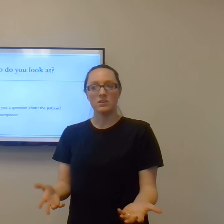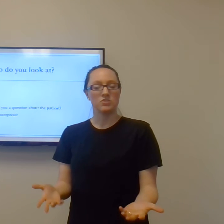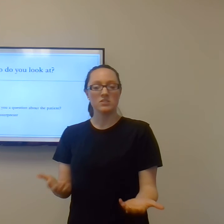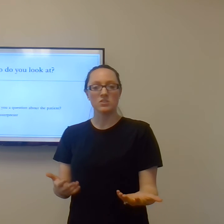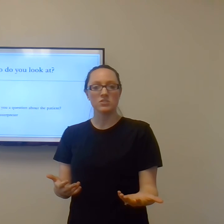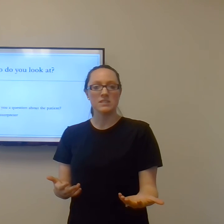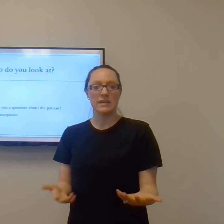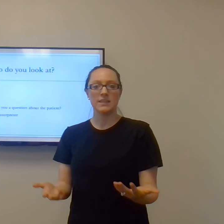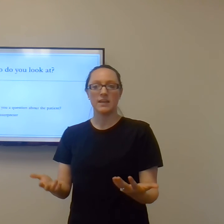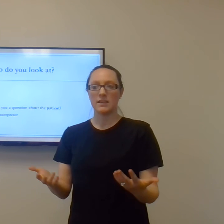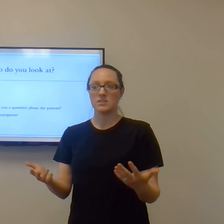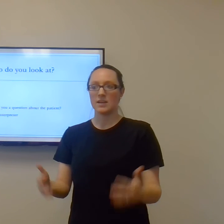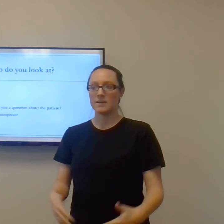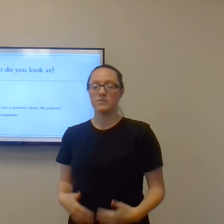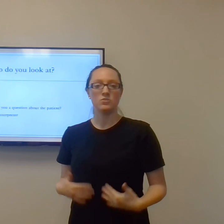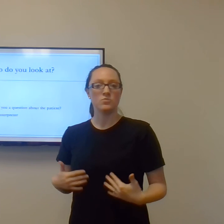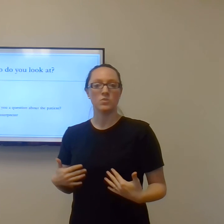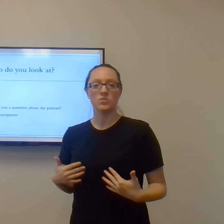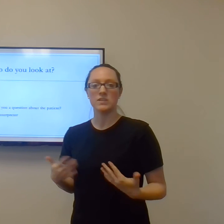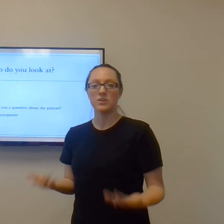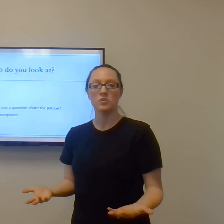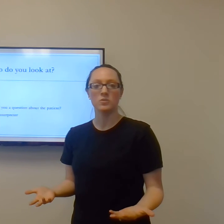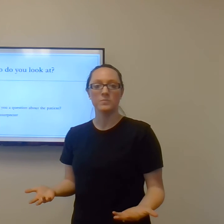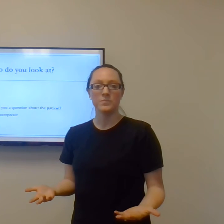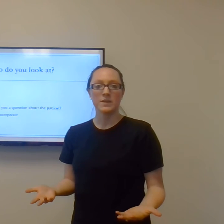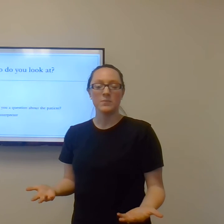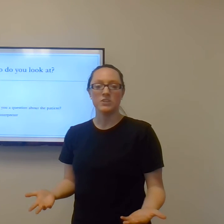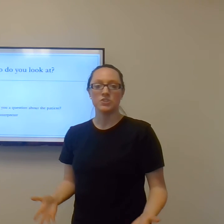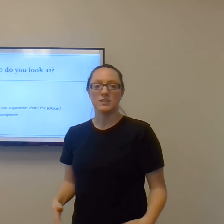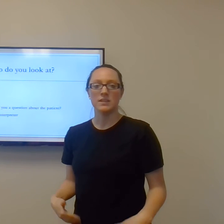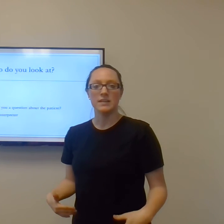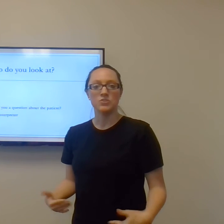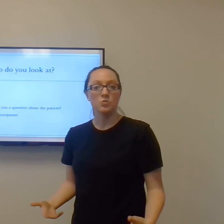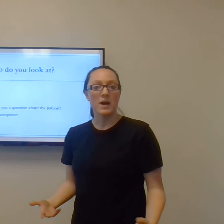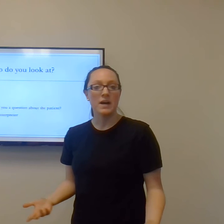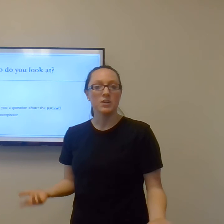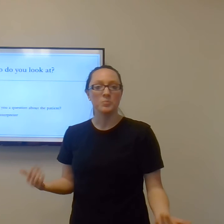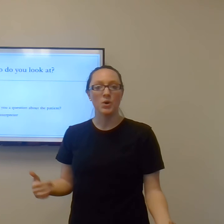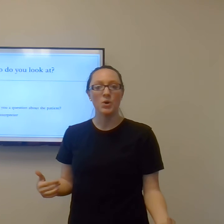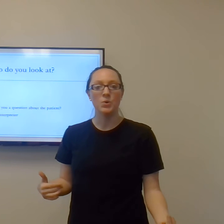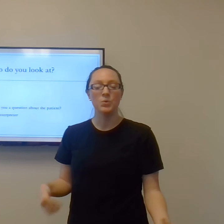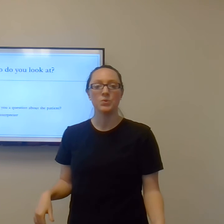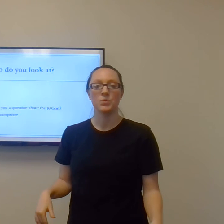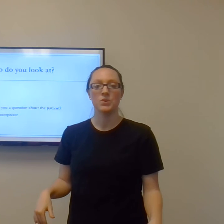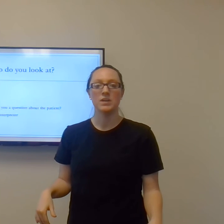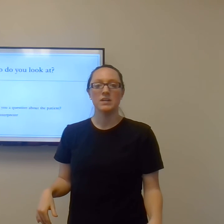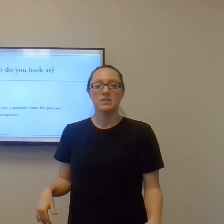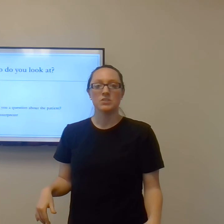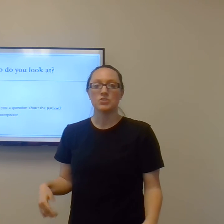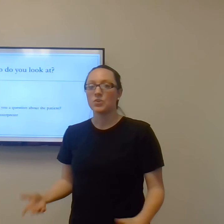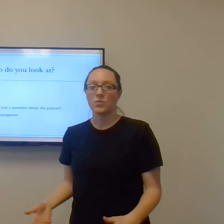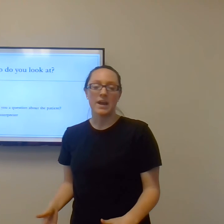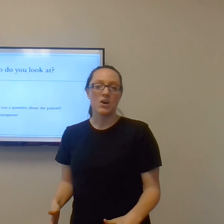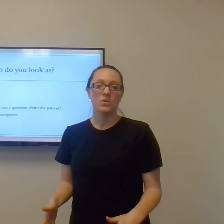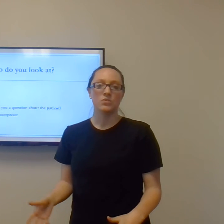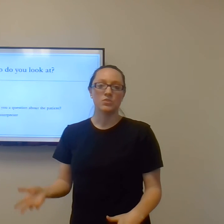just understand that, say if you were to tell your patient to lay supine or prone or to turn around or